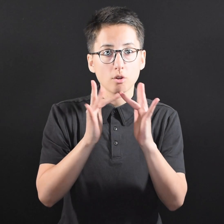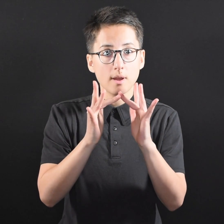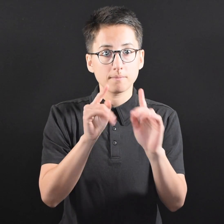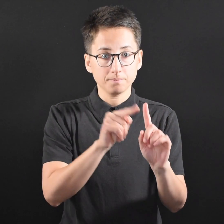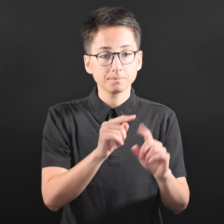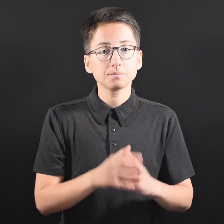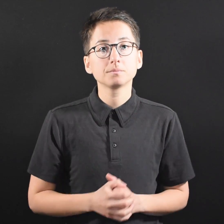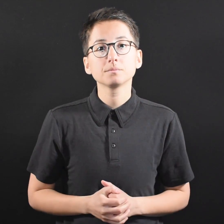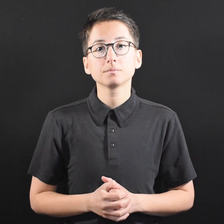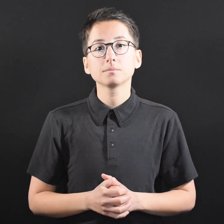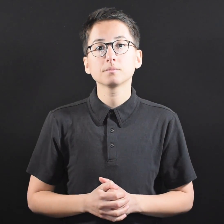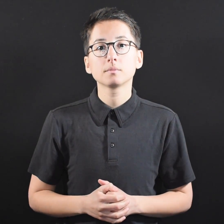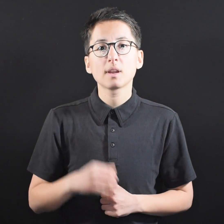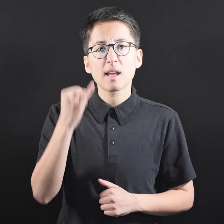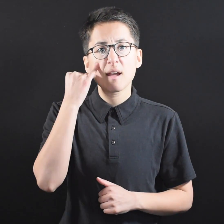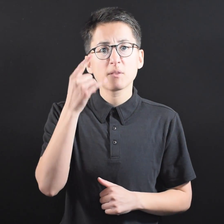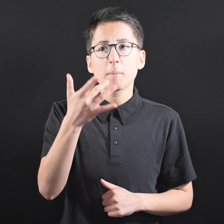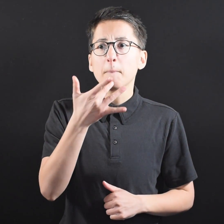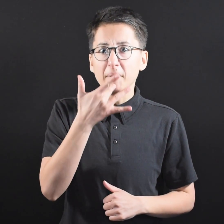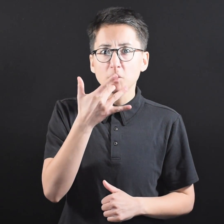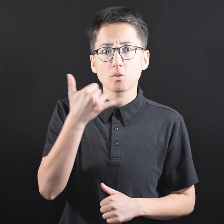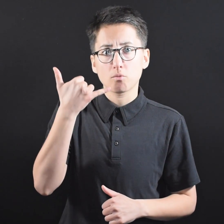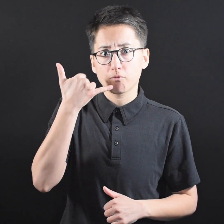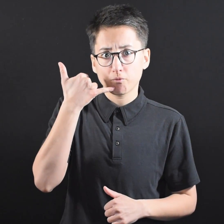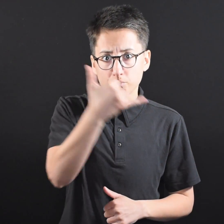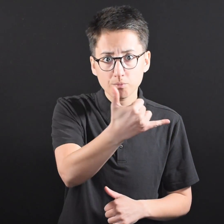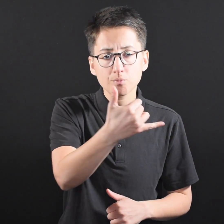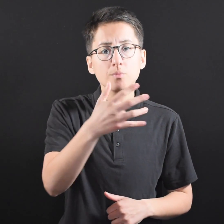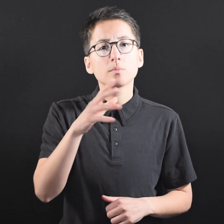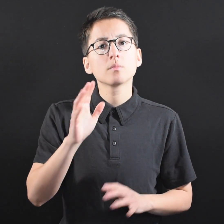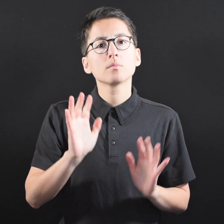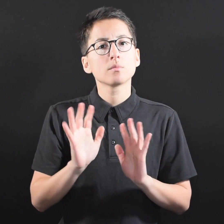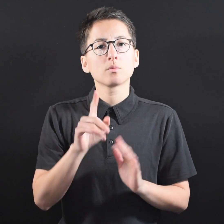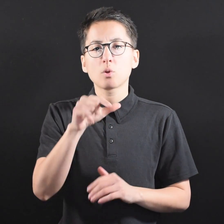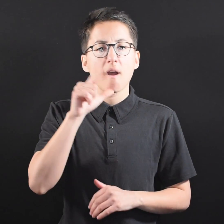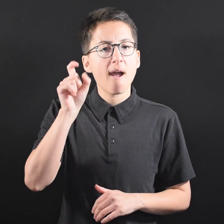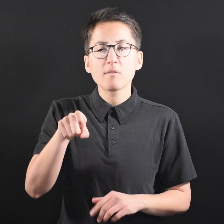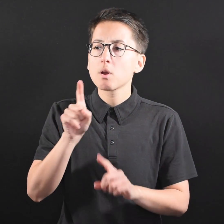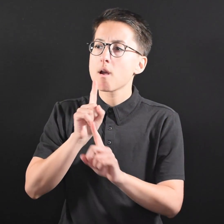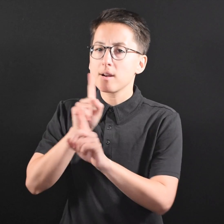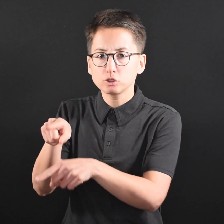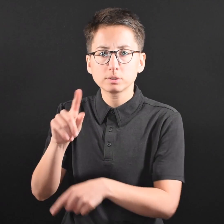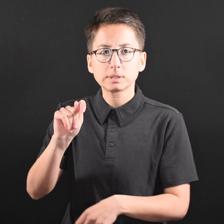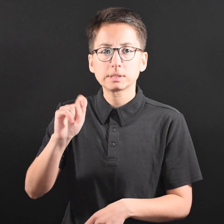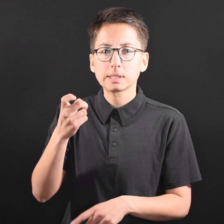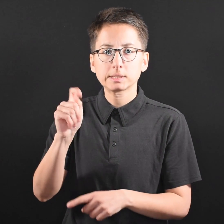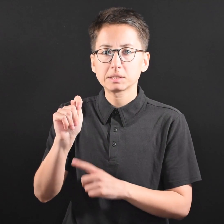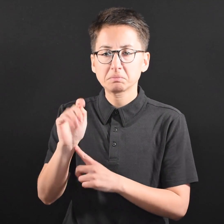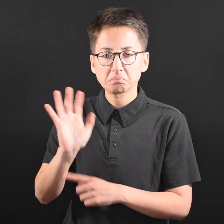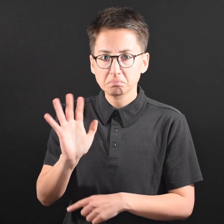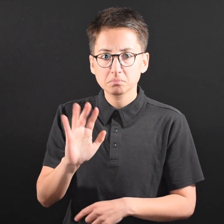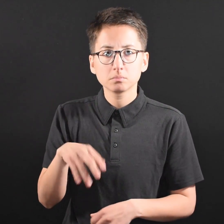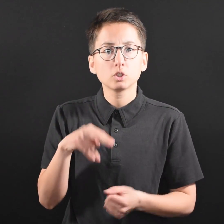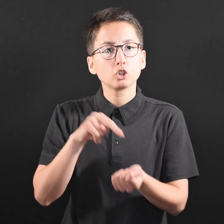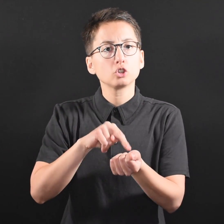online. If you prefer a phone call, you do not need to reply to the text, and a health worker will call